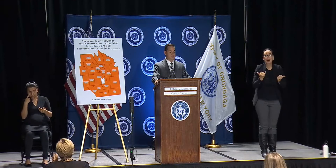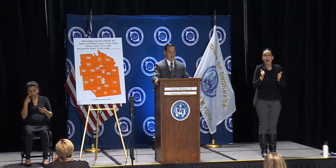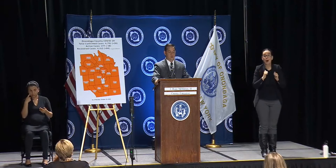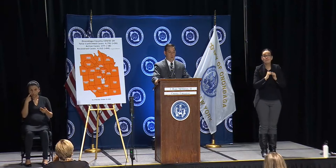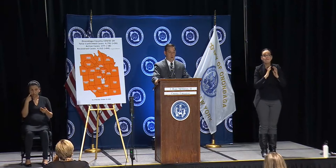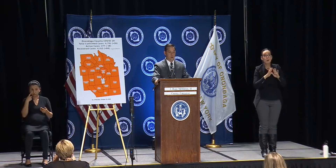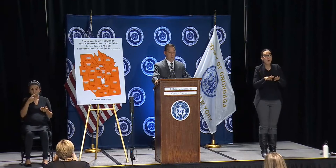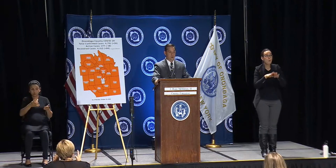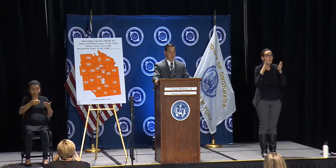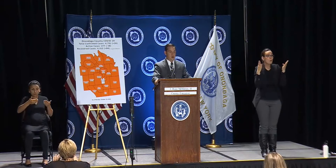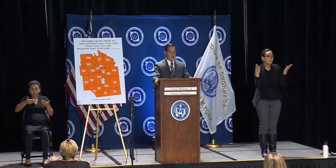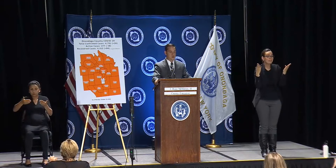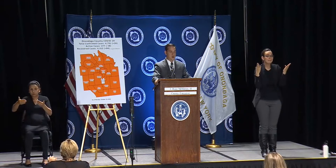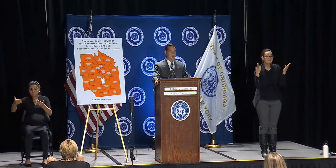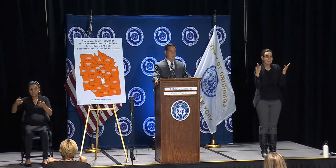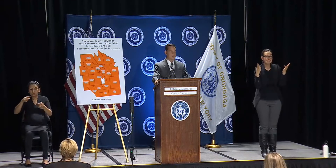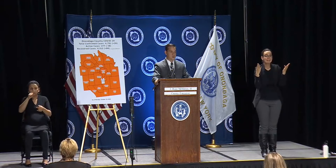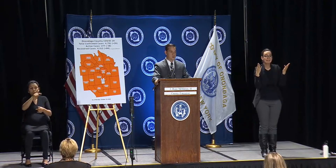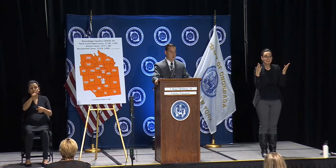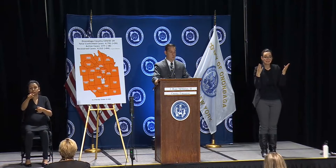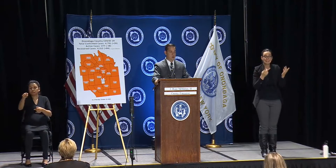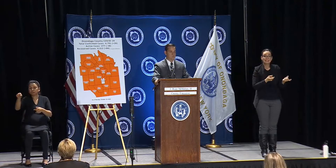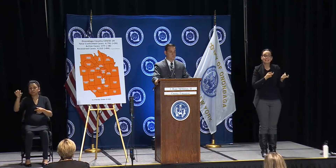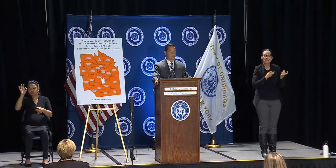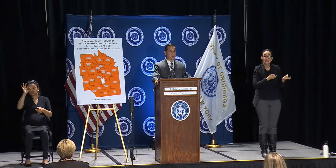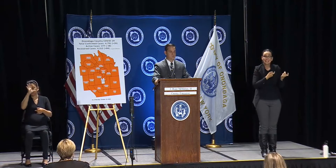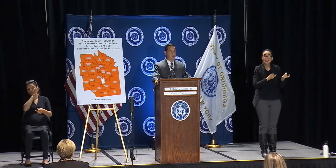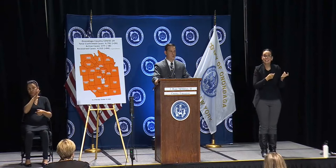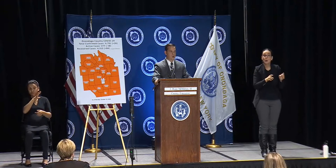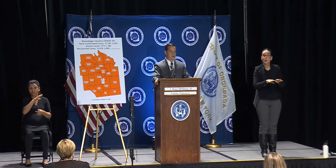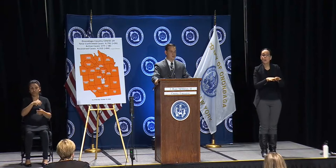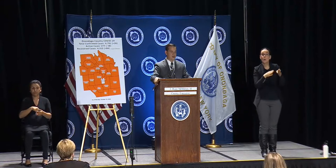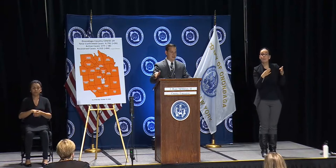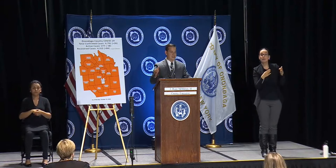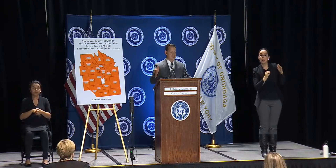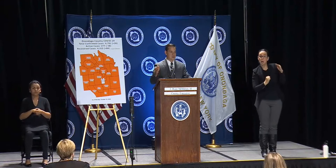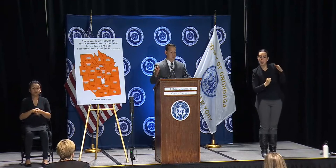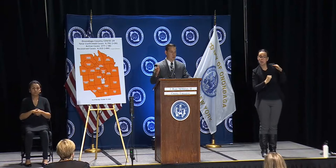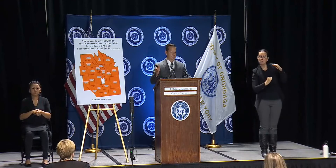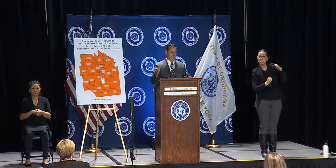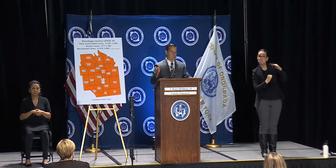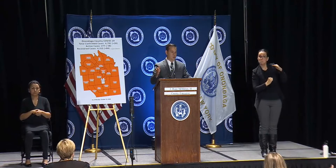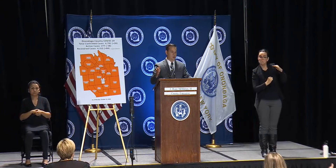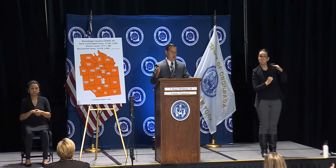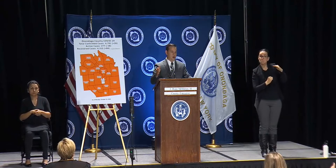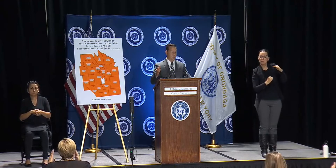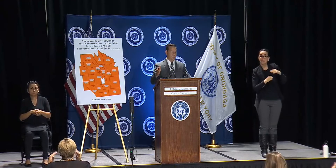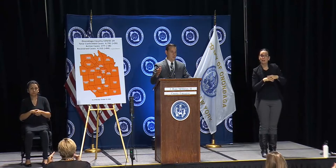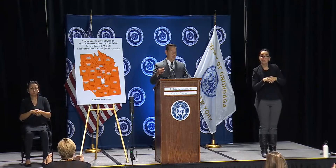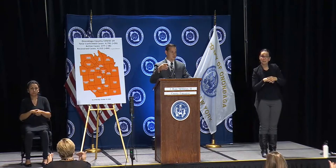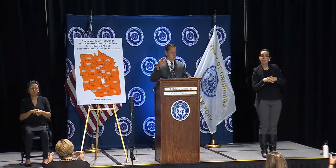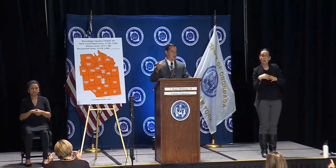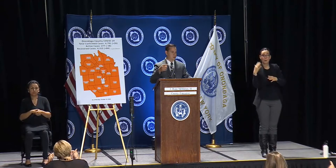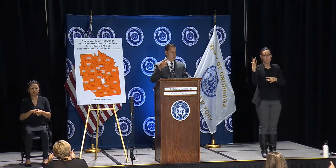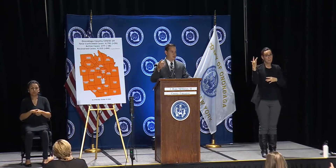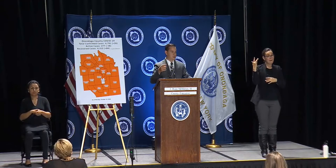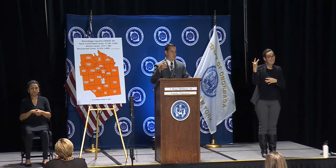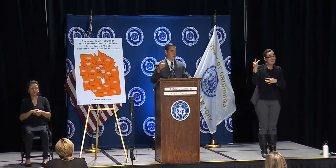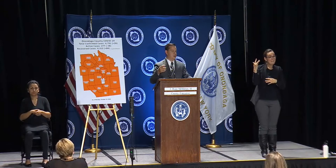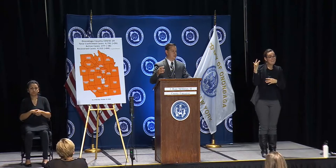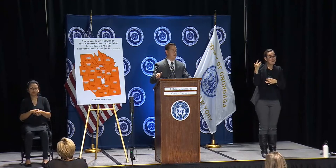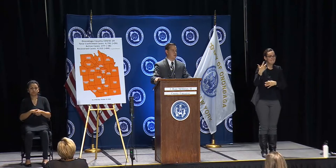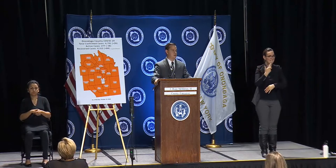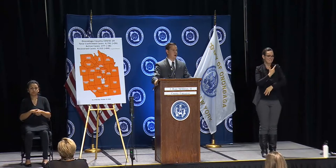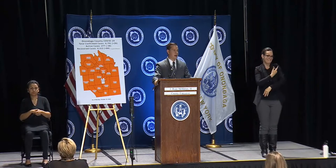for upstate New York. So I think we're seeing the point where as the vaccine gets closer, we got to start thinking about these